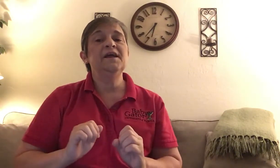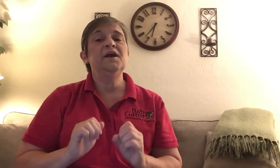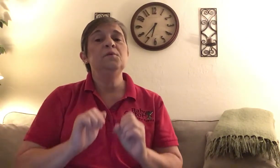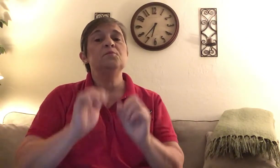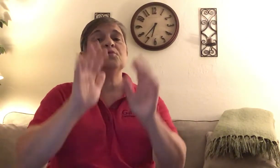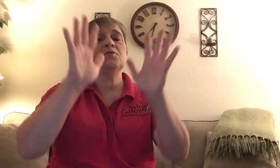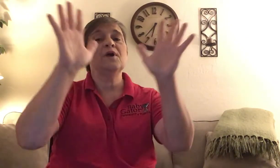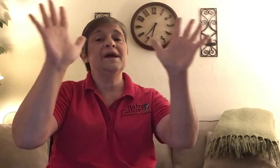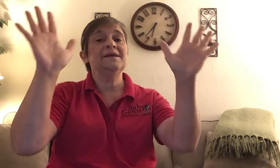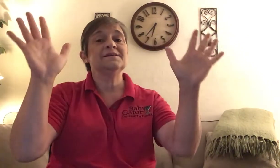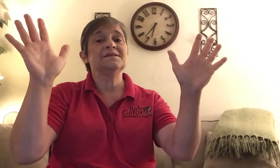shining bright.